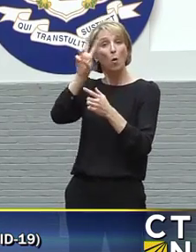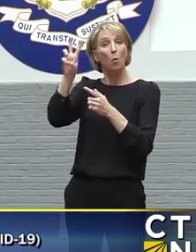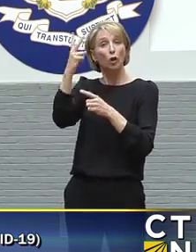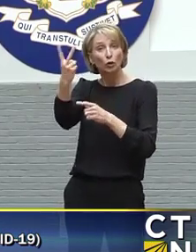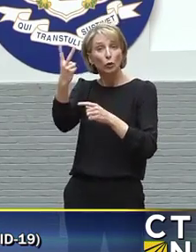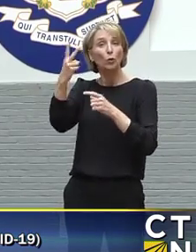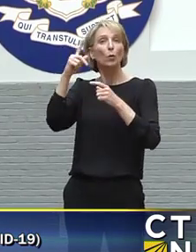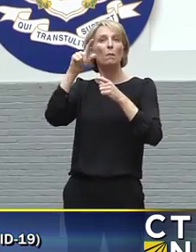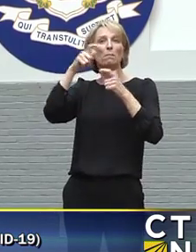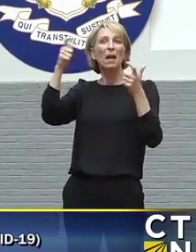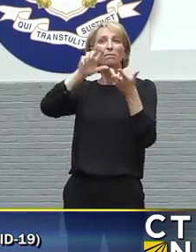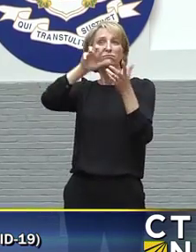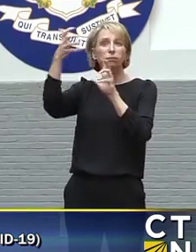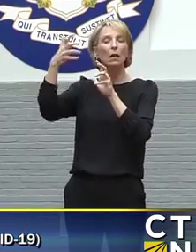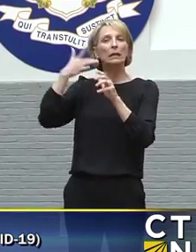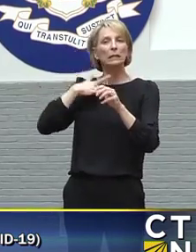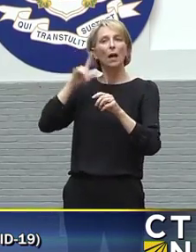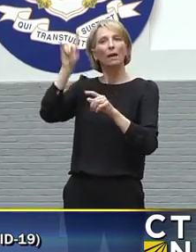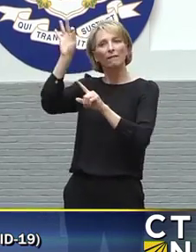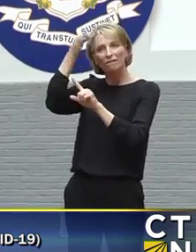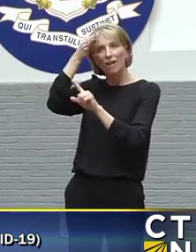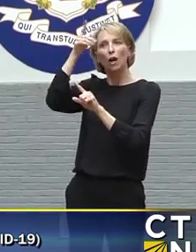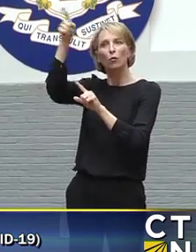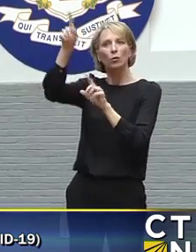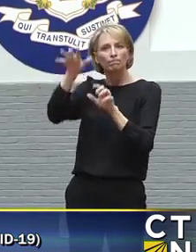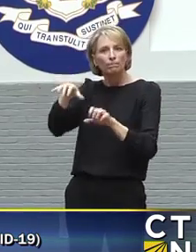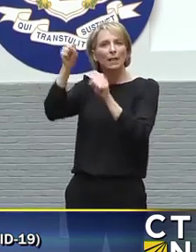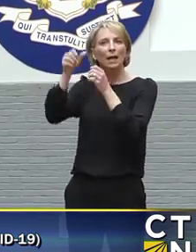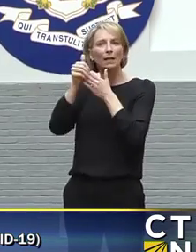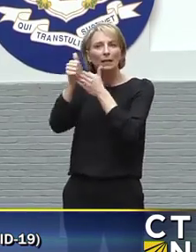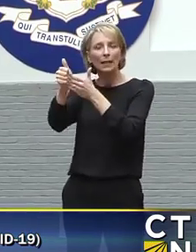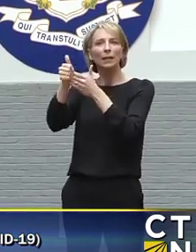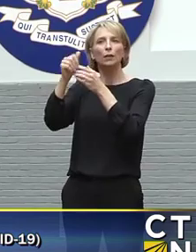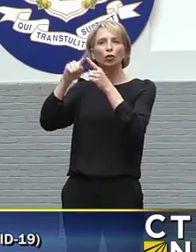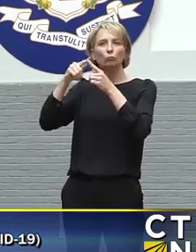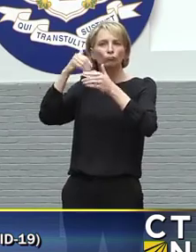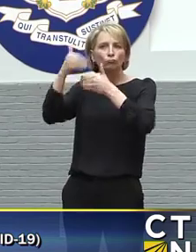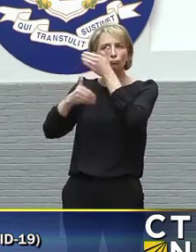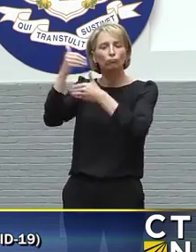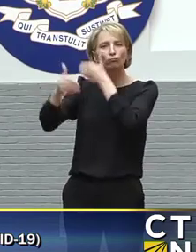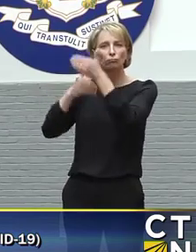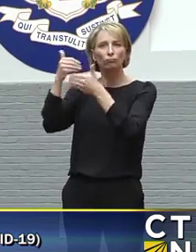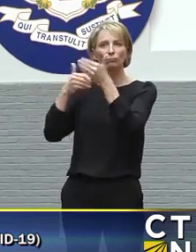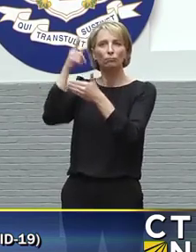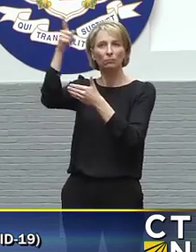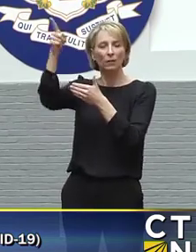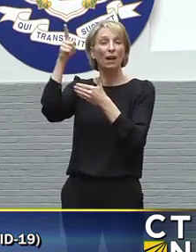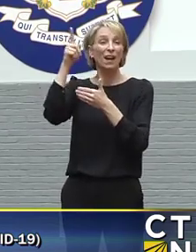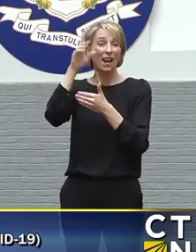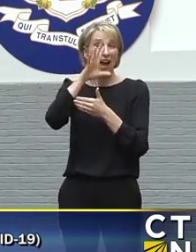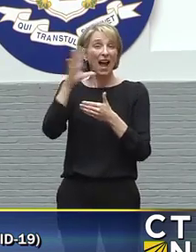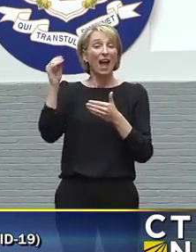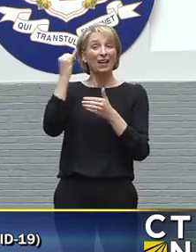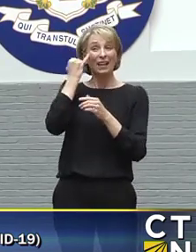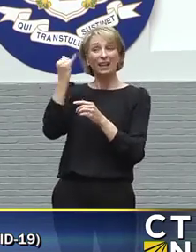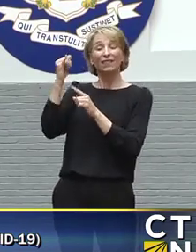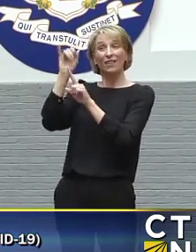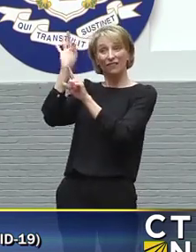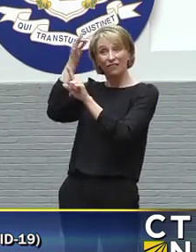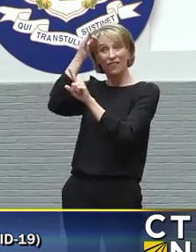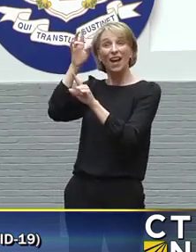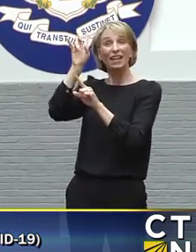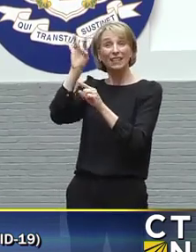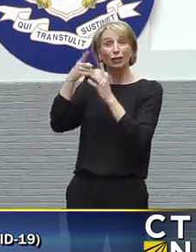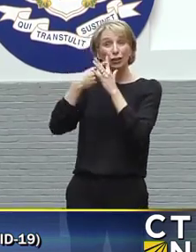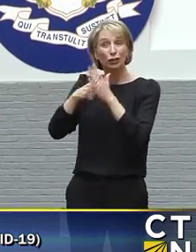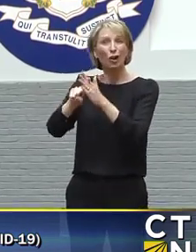the feds that organized the manufacturing to build what you needed there. And obviously, it'd be a lot more effective if the feds had stepped